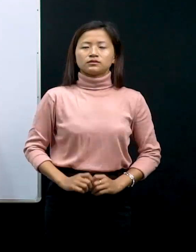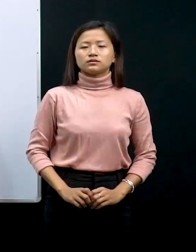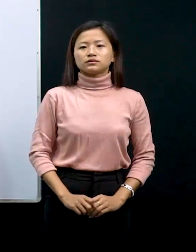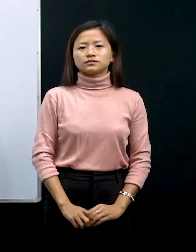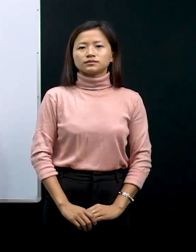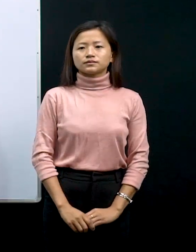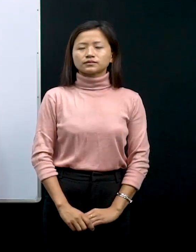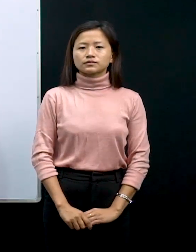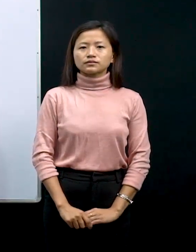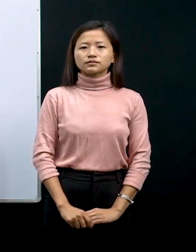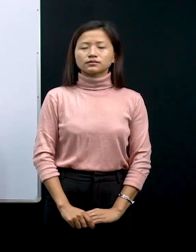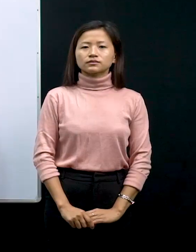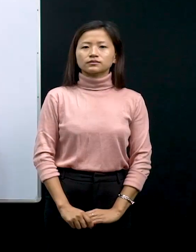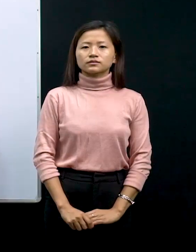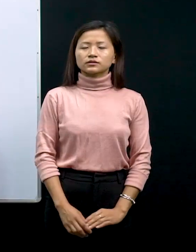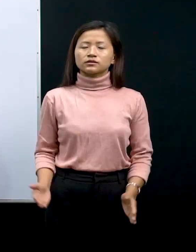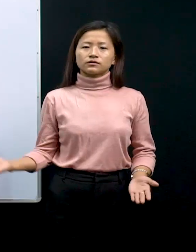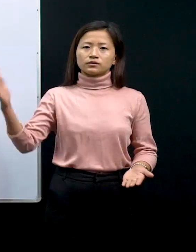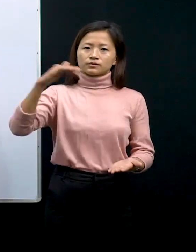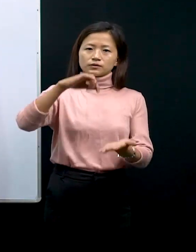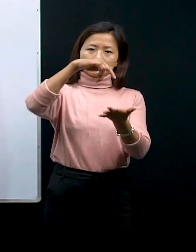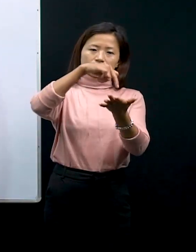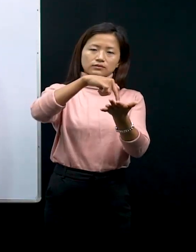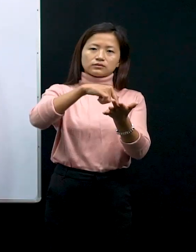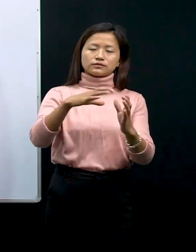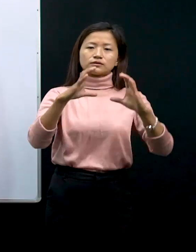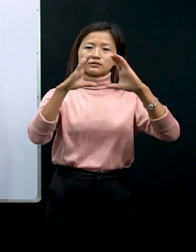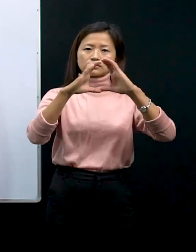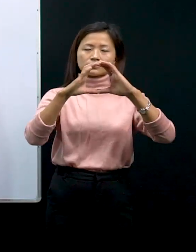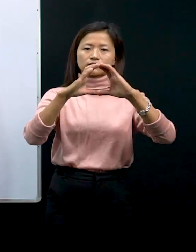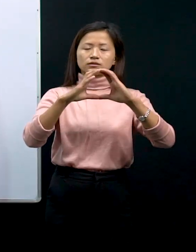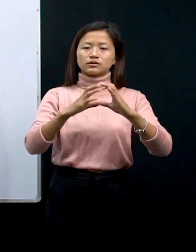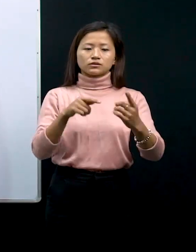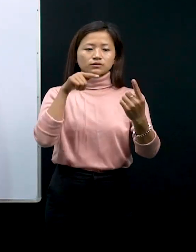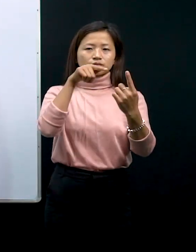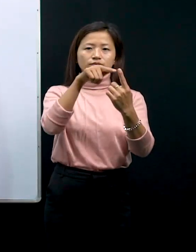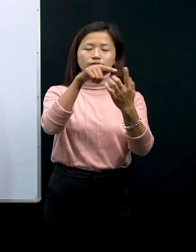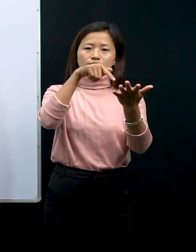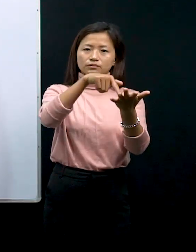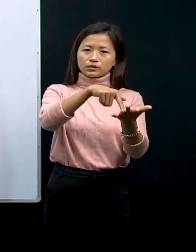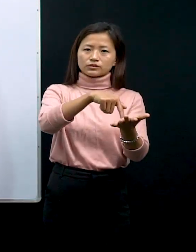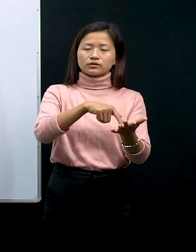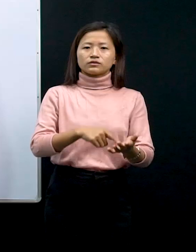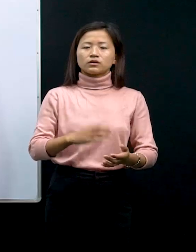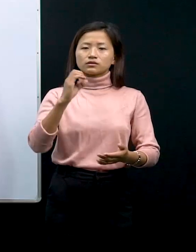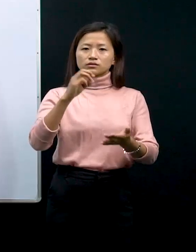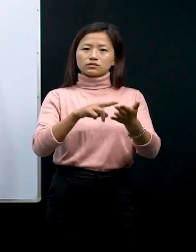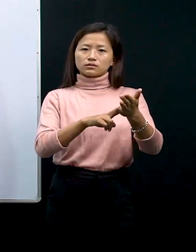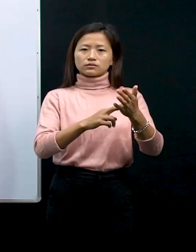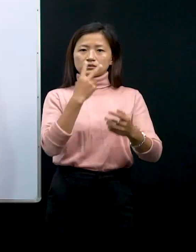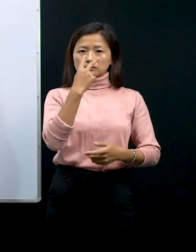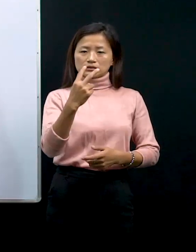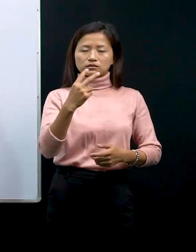Center of the circle. Now, from the center of the circle to the point of contact of tangents,